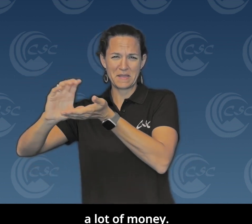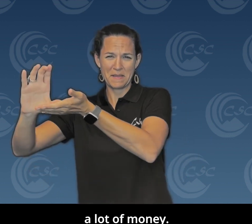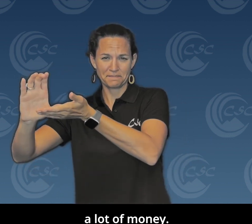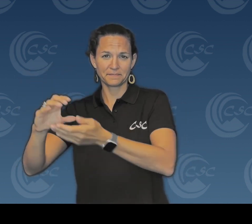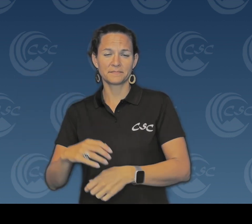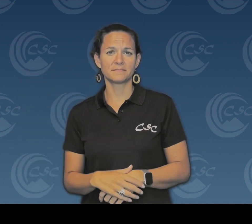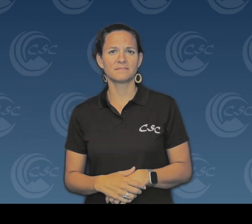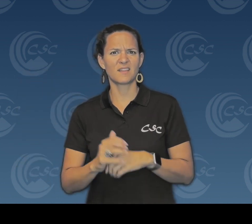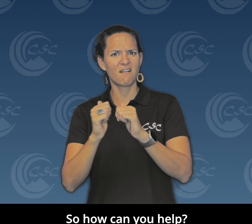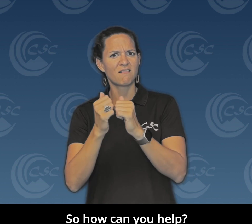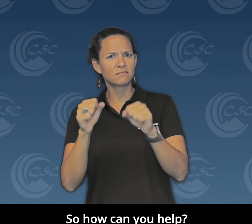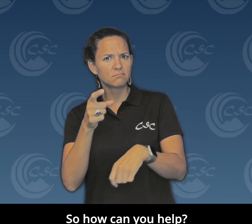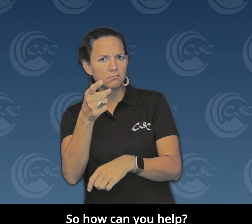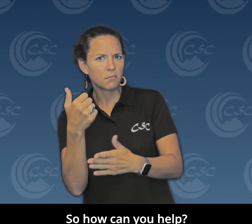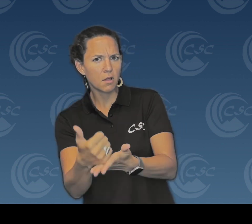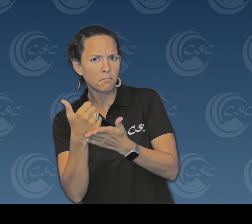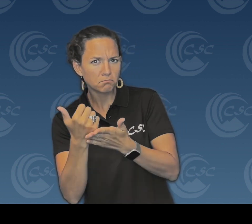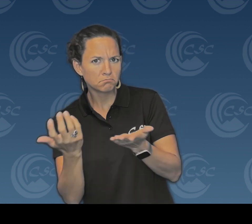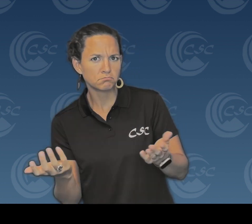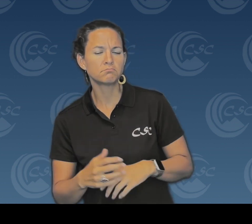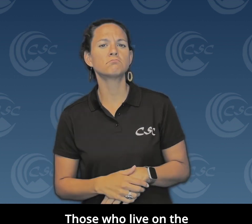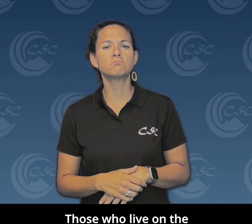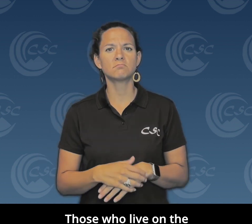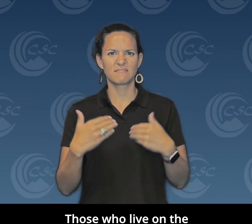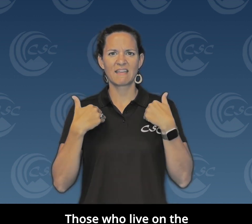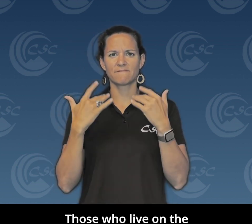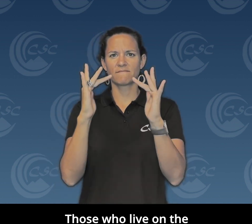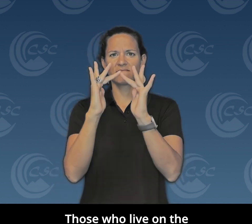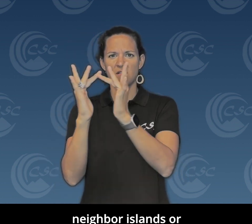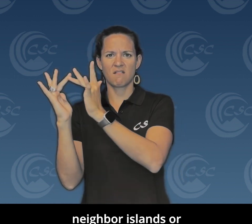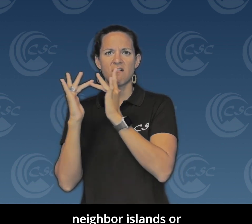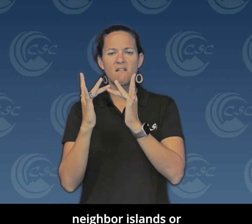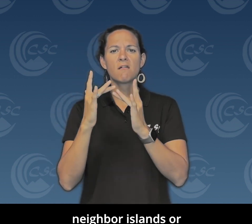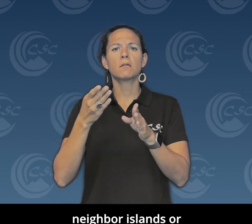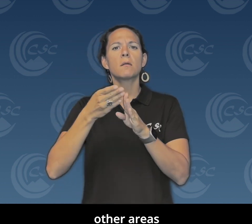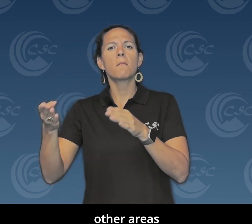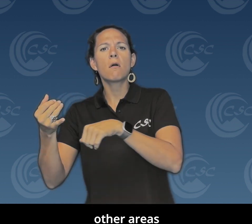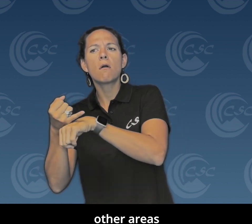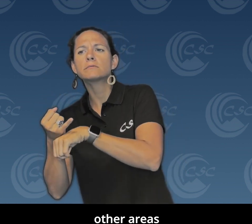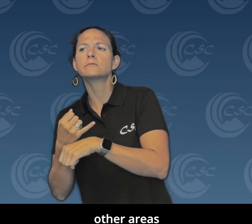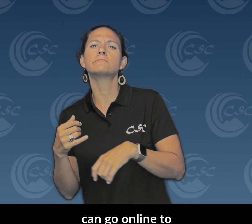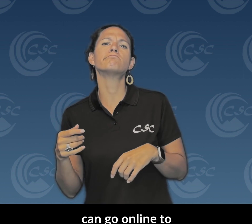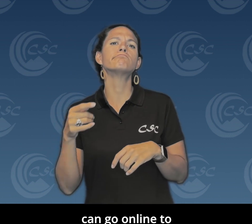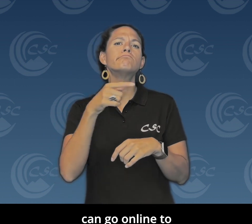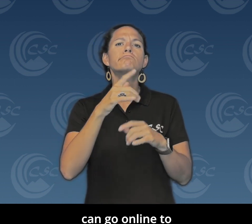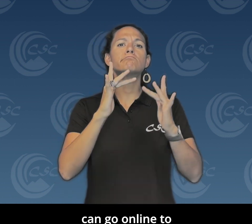money. So how can you help? Those who live on the neighbor islands or other areas can go